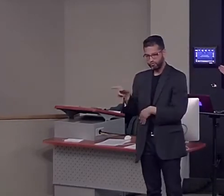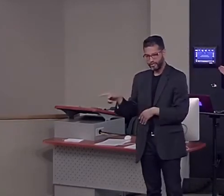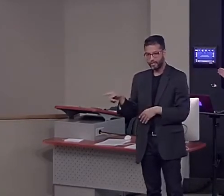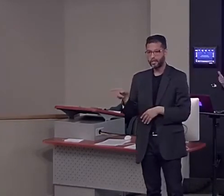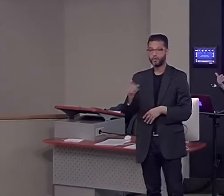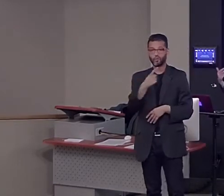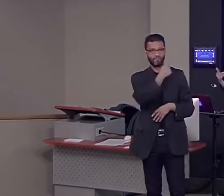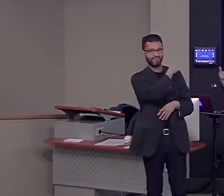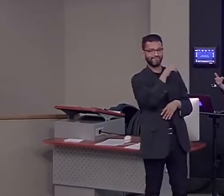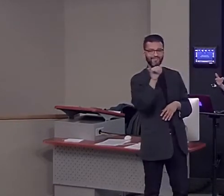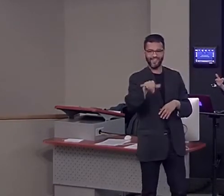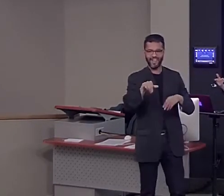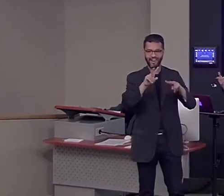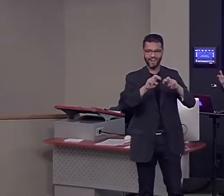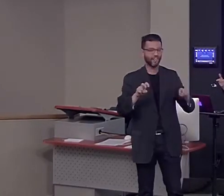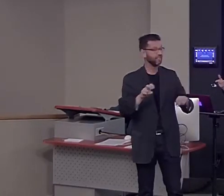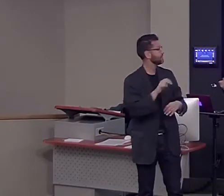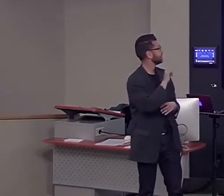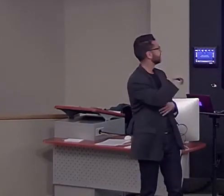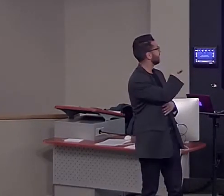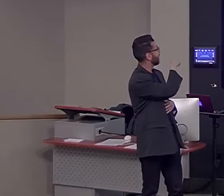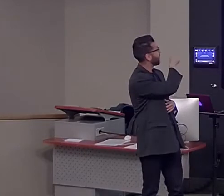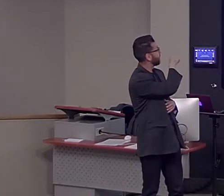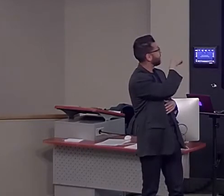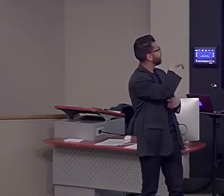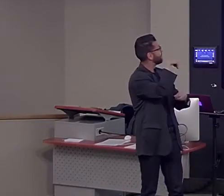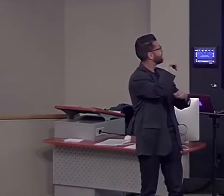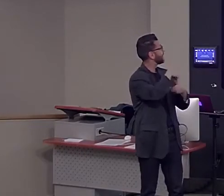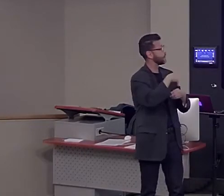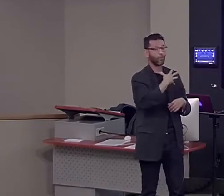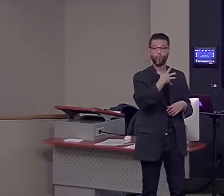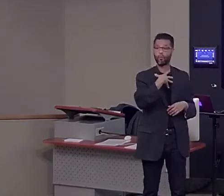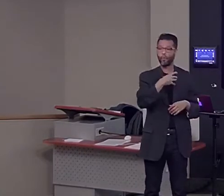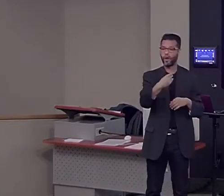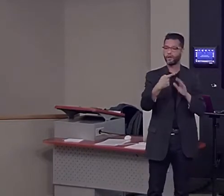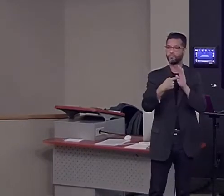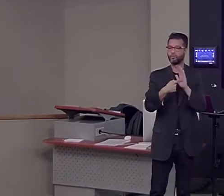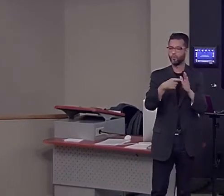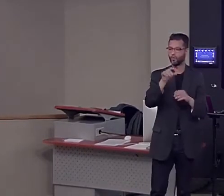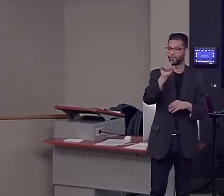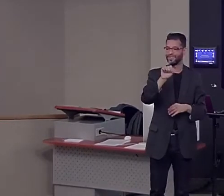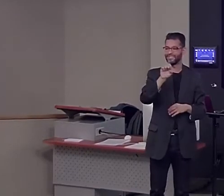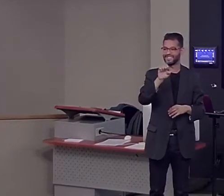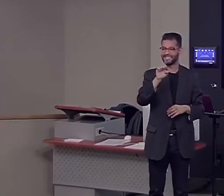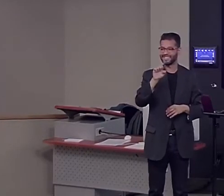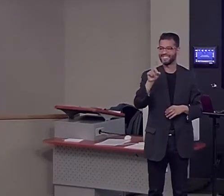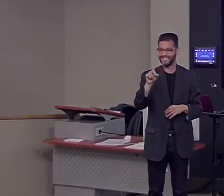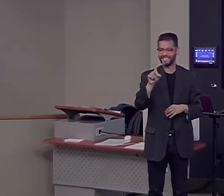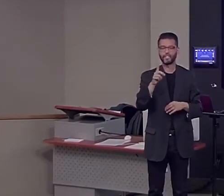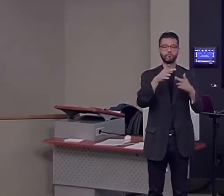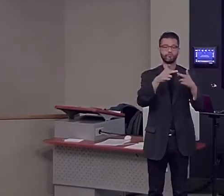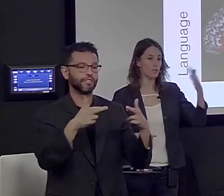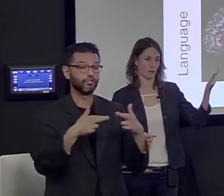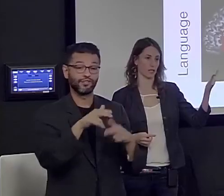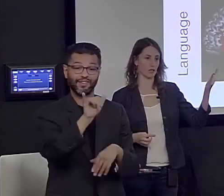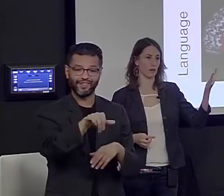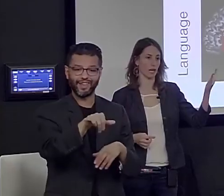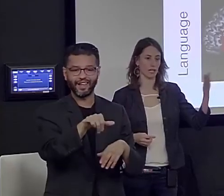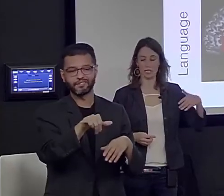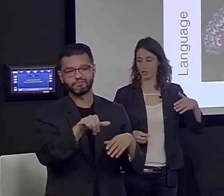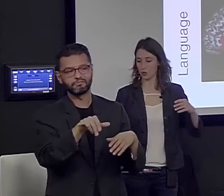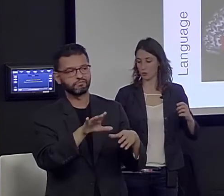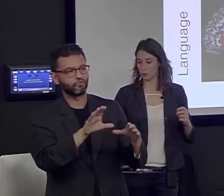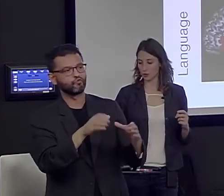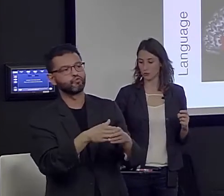That analysis. So in white, I'm showing you the seed region, and this is a group difference,